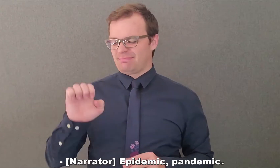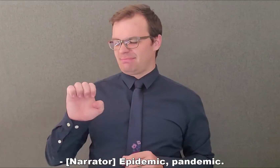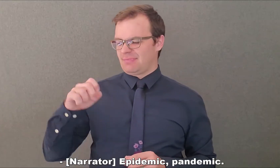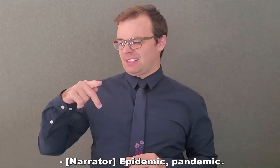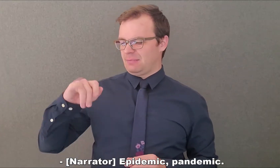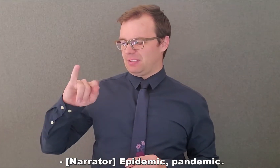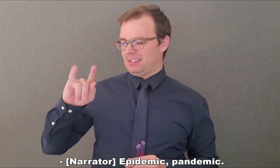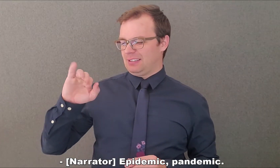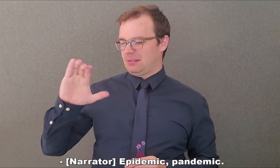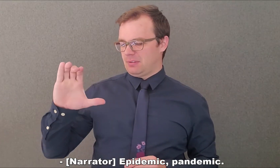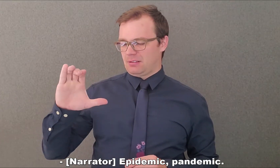Epidemic, pandemic.